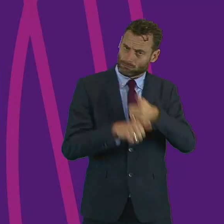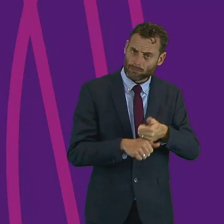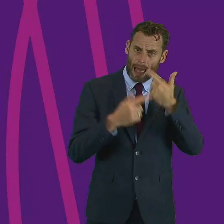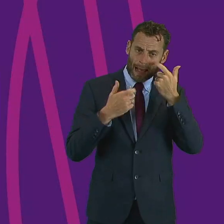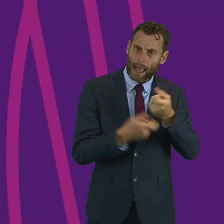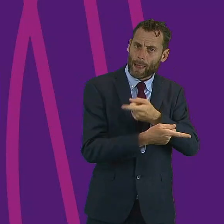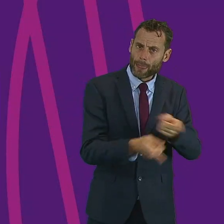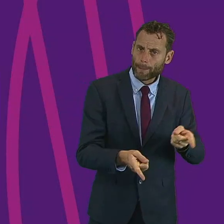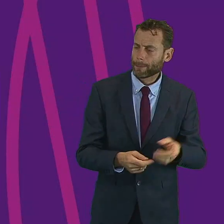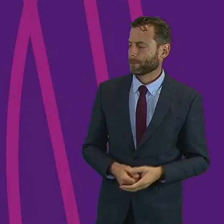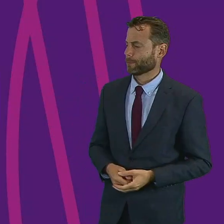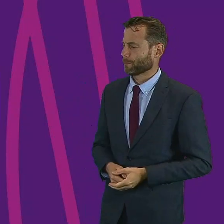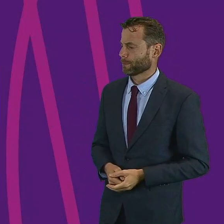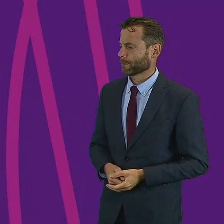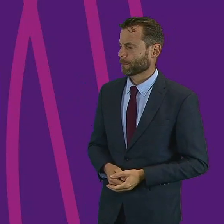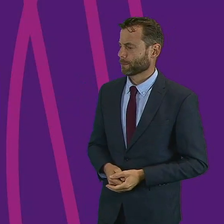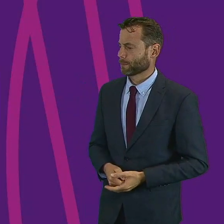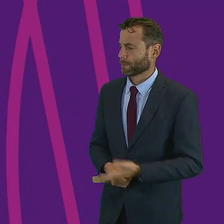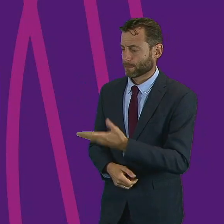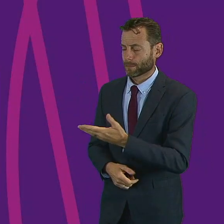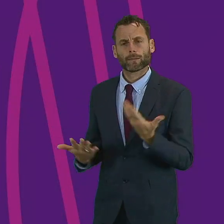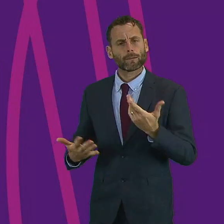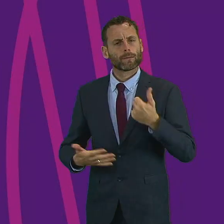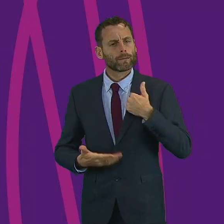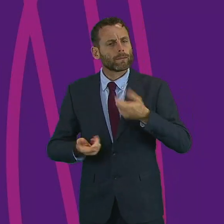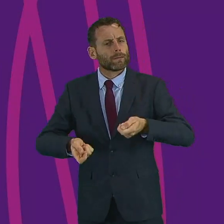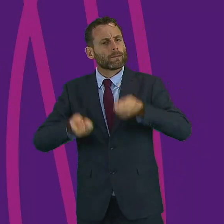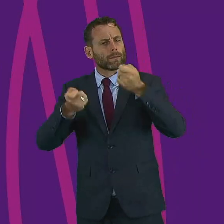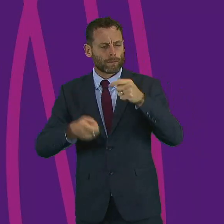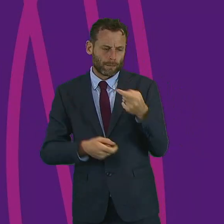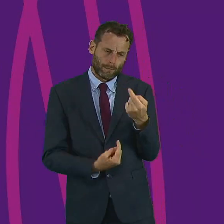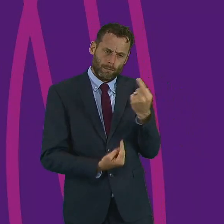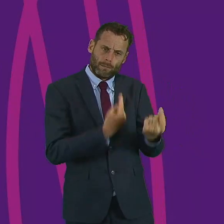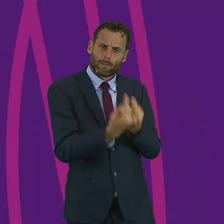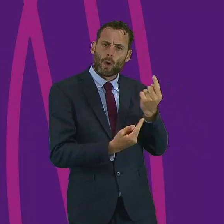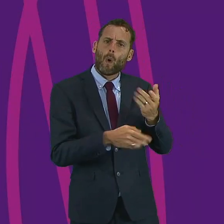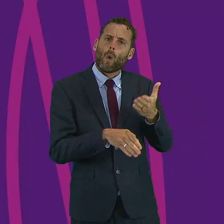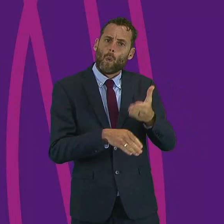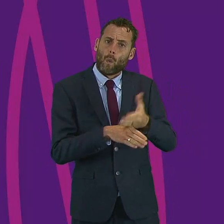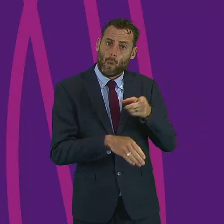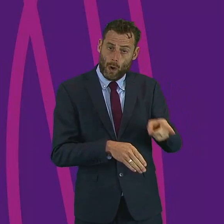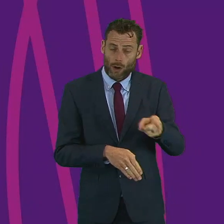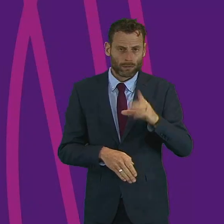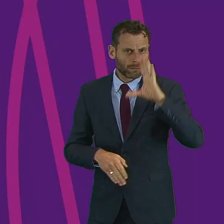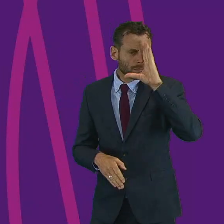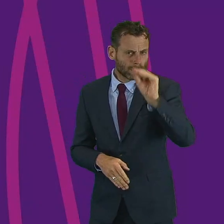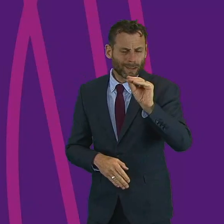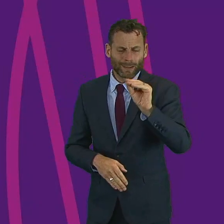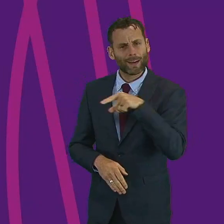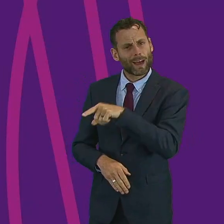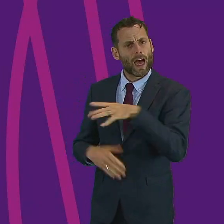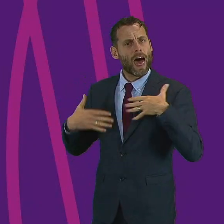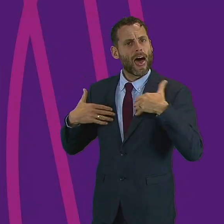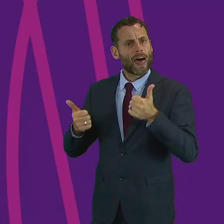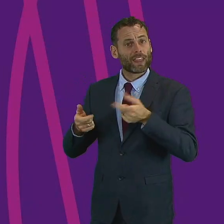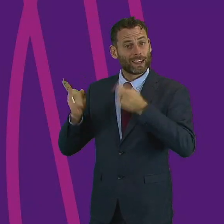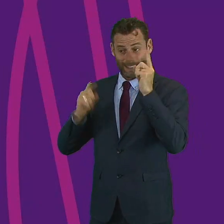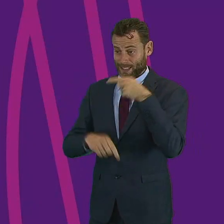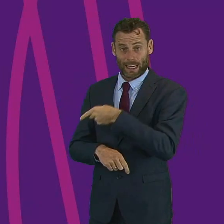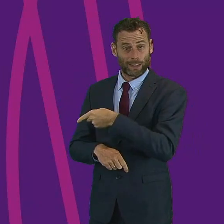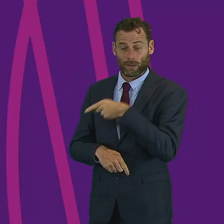cause. So these workers have also asked me to raise their concerns. First Minister, community transmission is